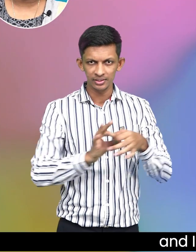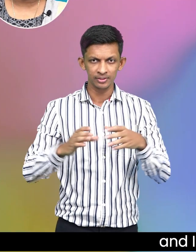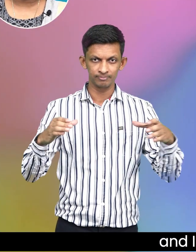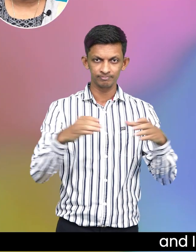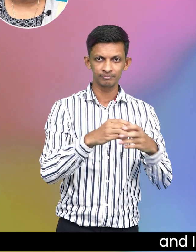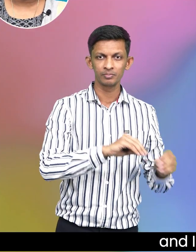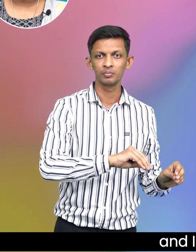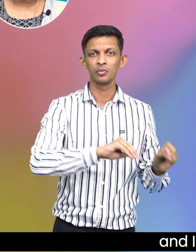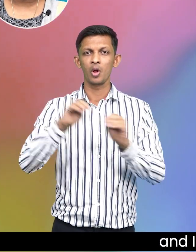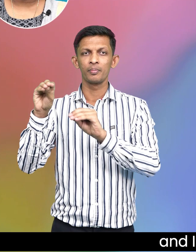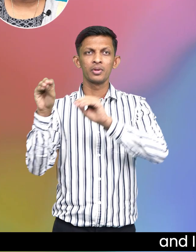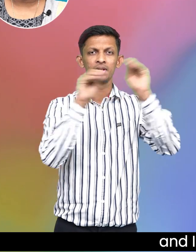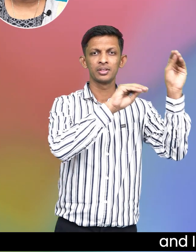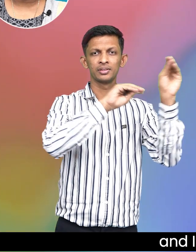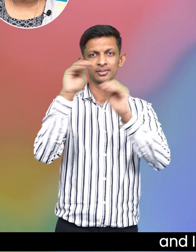migration.